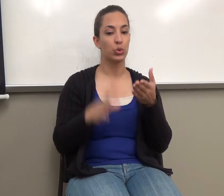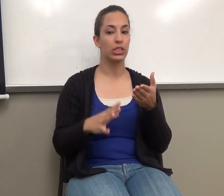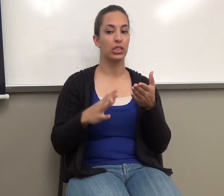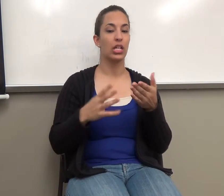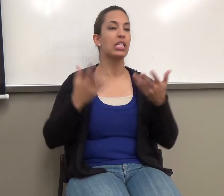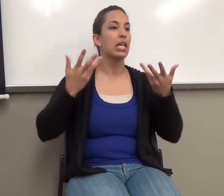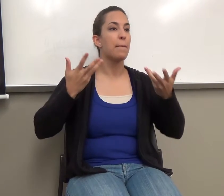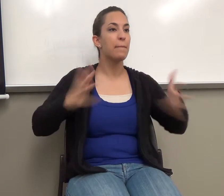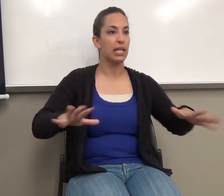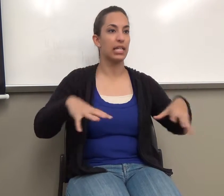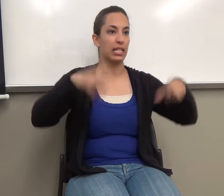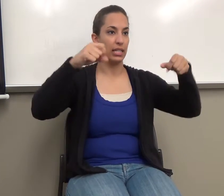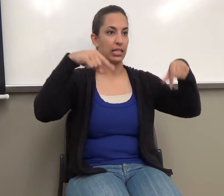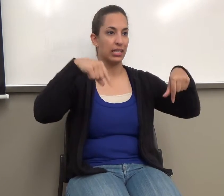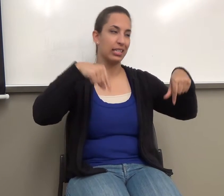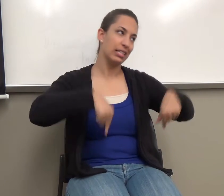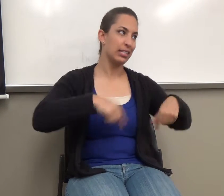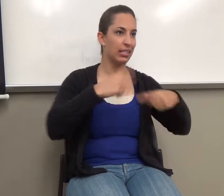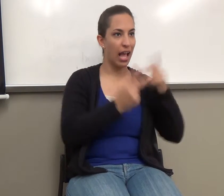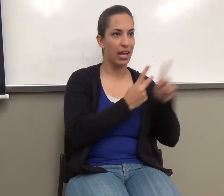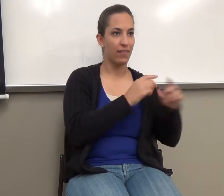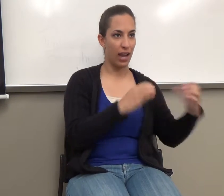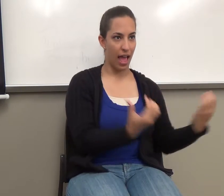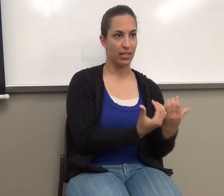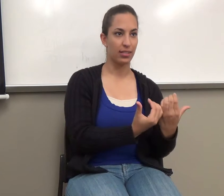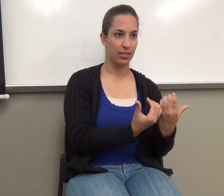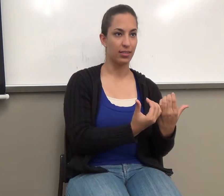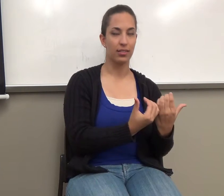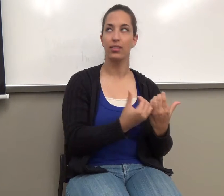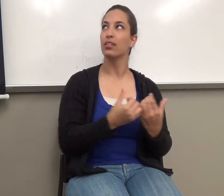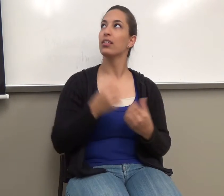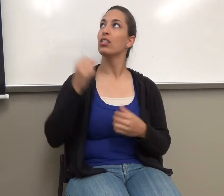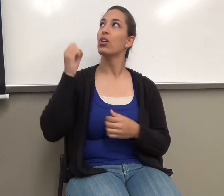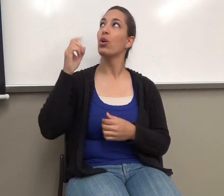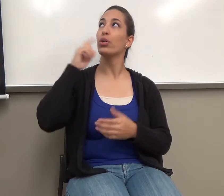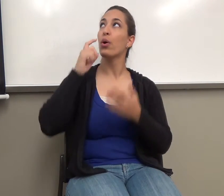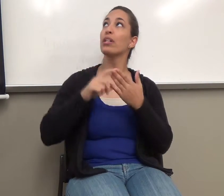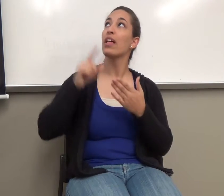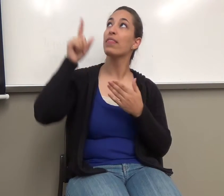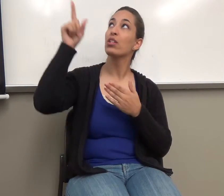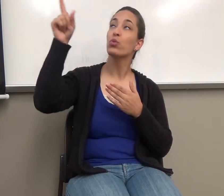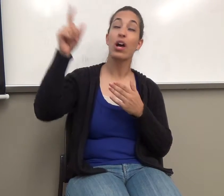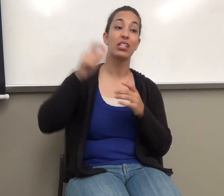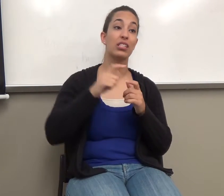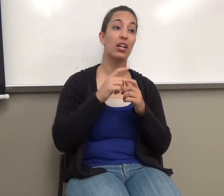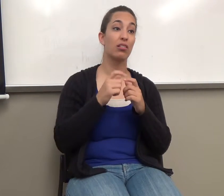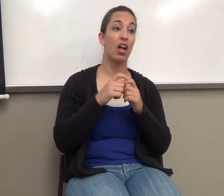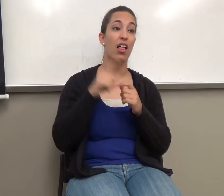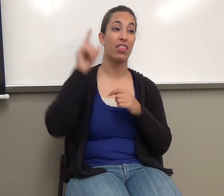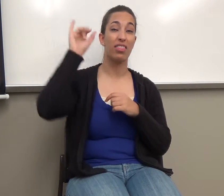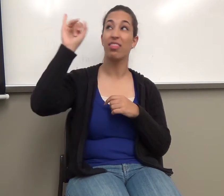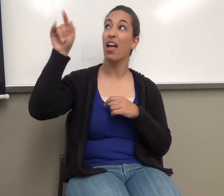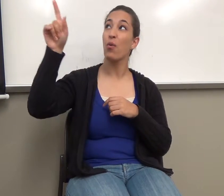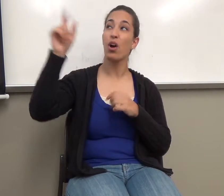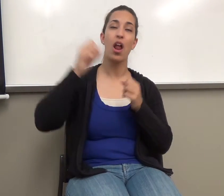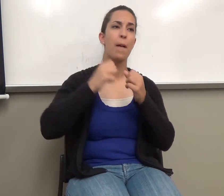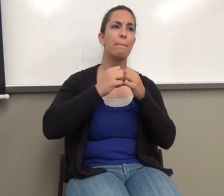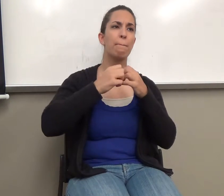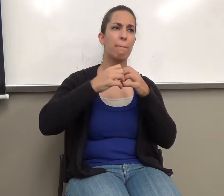So I'm kind of letting you look at what's to come. You notice this is a much longer essay than what you'll